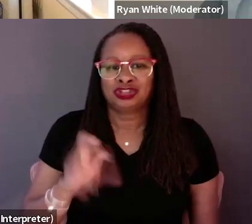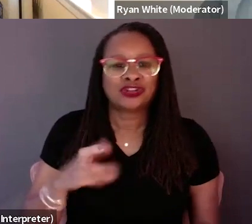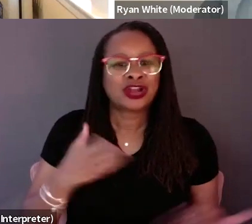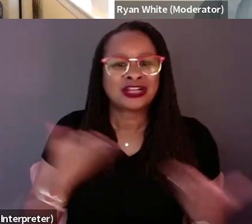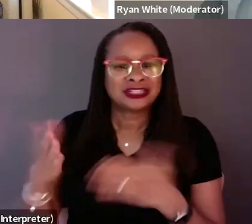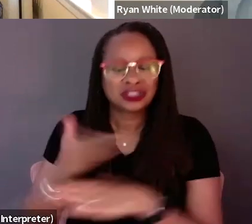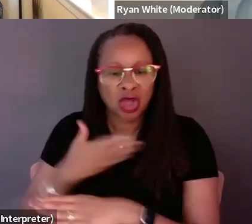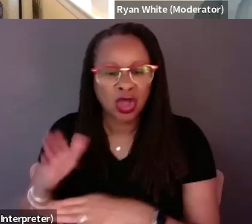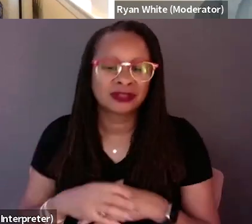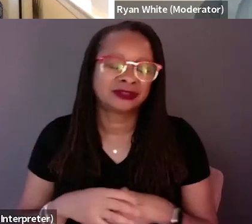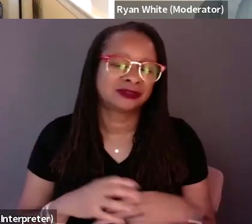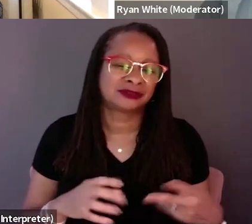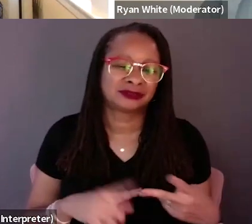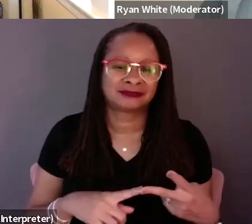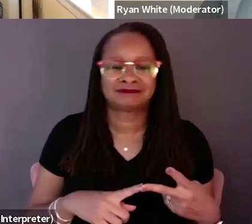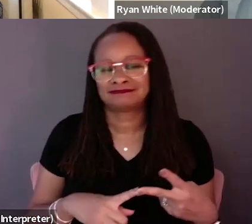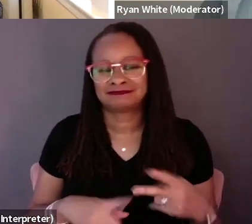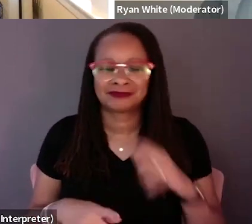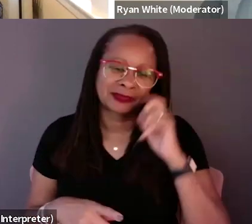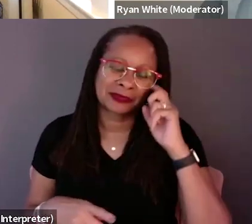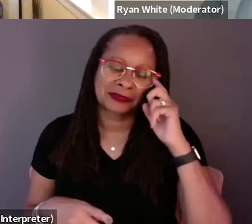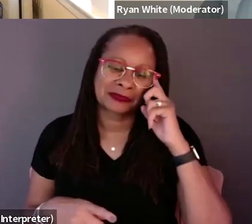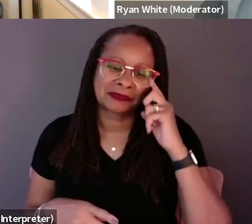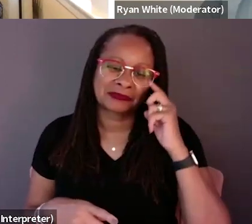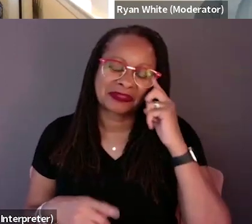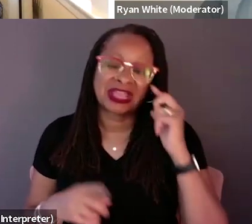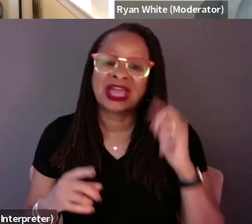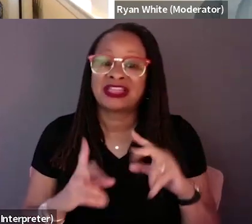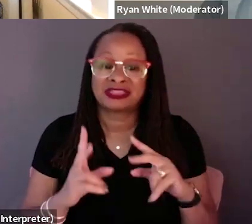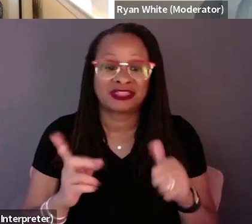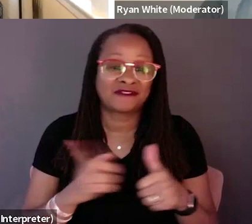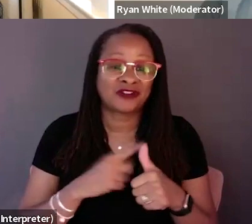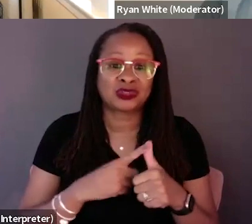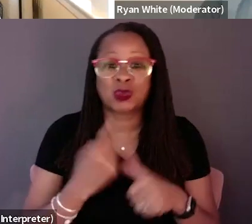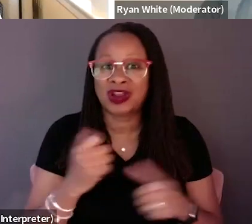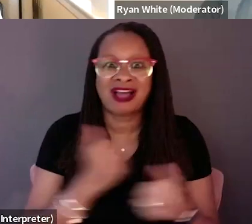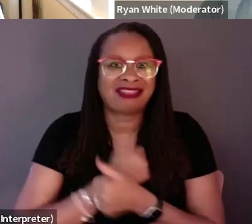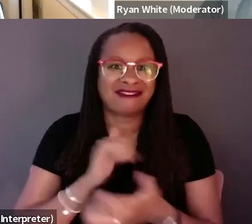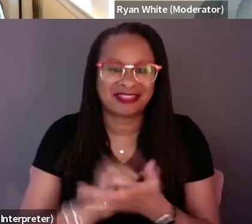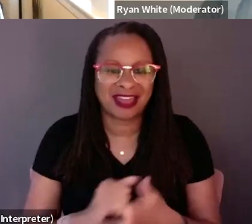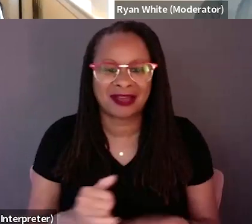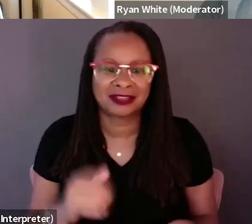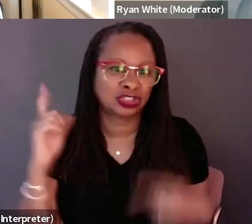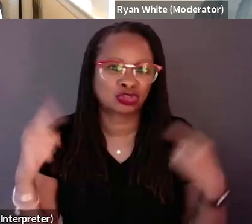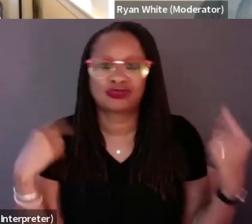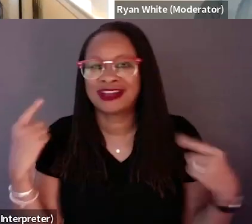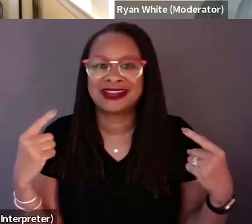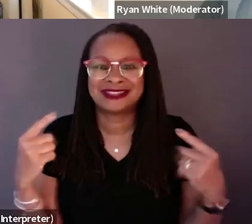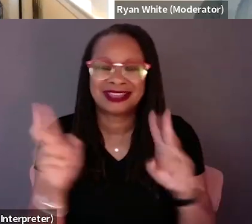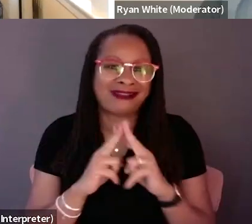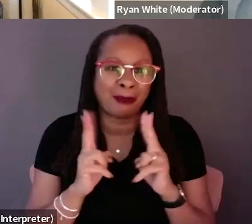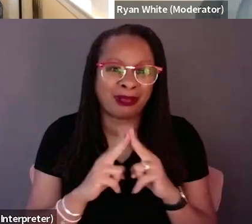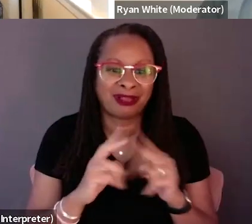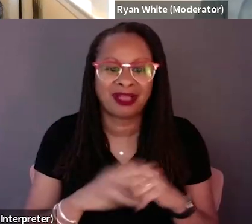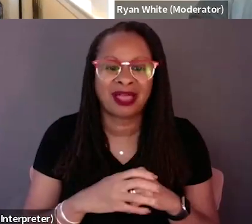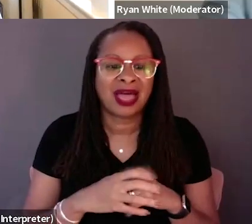reveal, gender reveal footage. I think the very first one, I'm like, I really love this crazy couple. But from